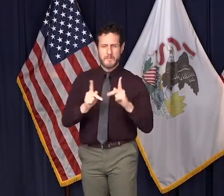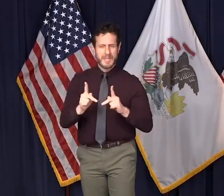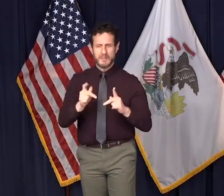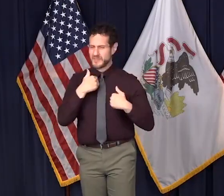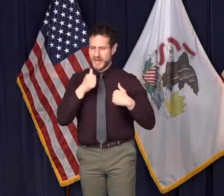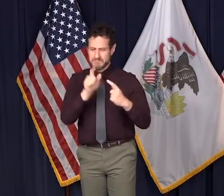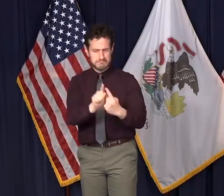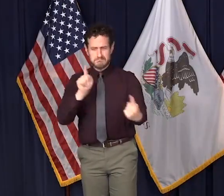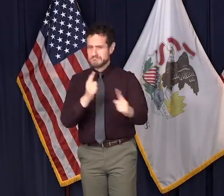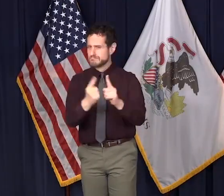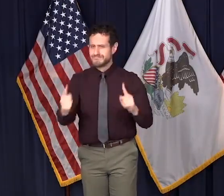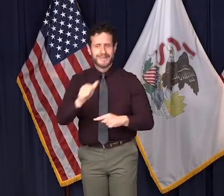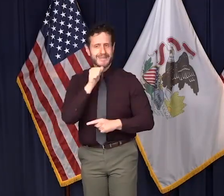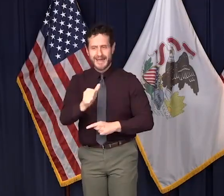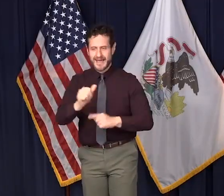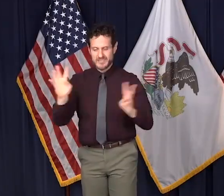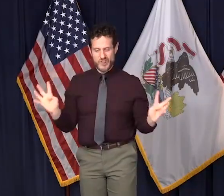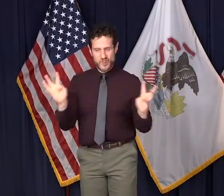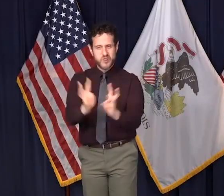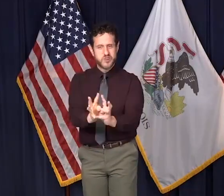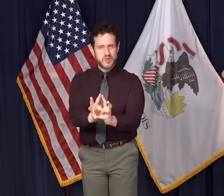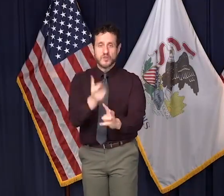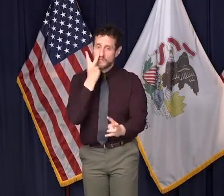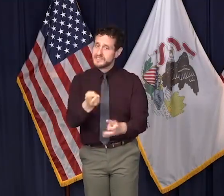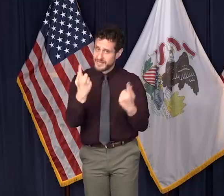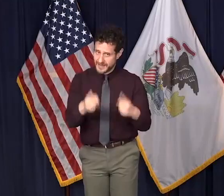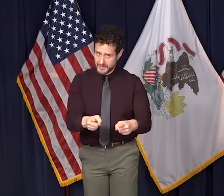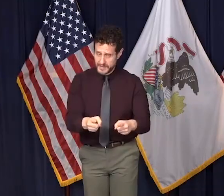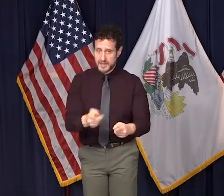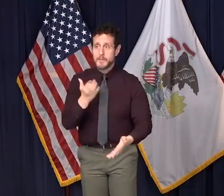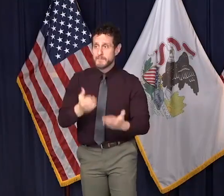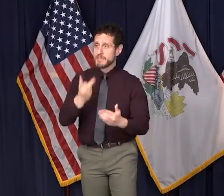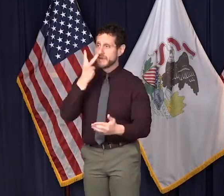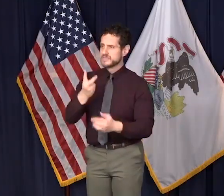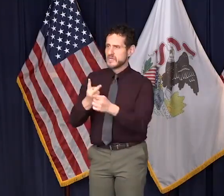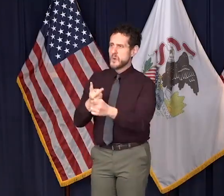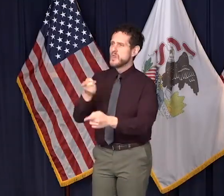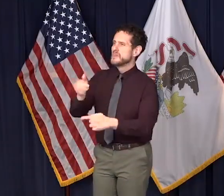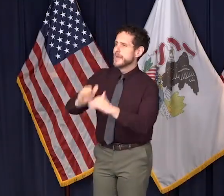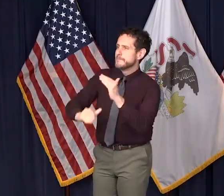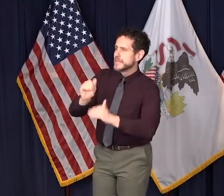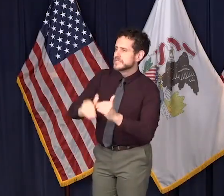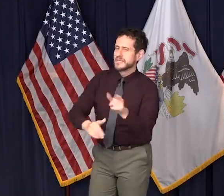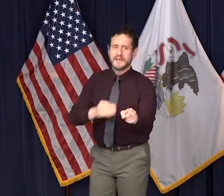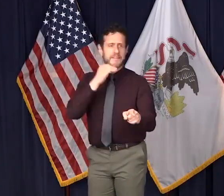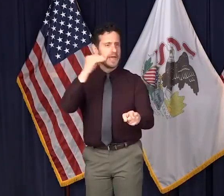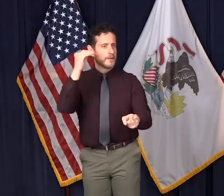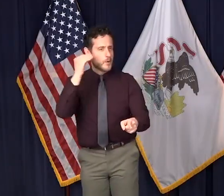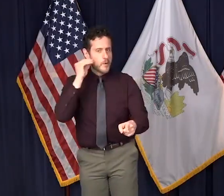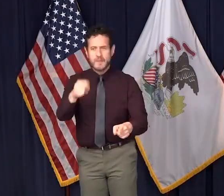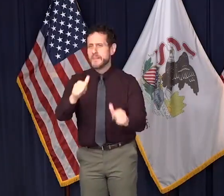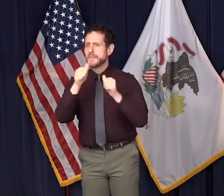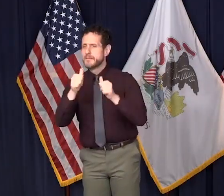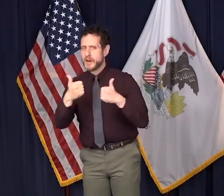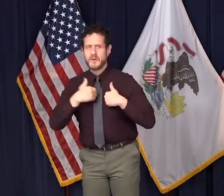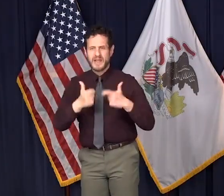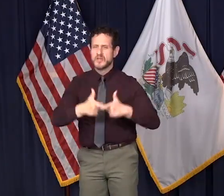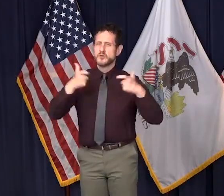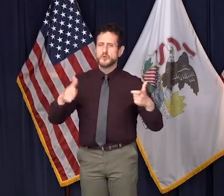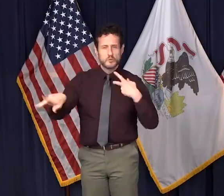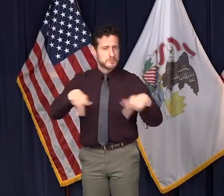between one another. Maybe you've seen establishments hosting large events or large summer street parties.